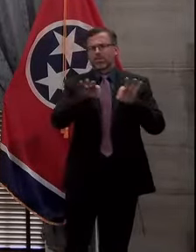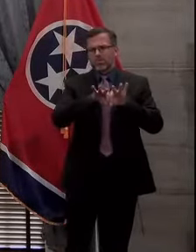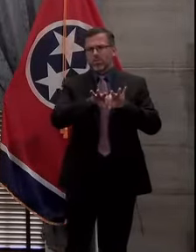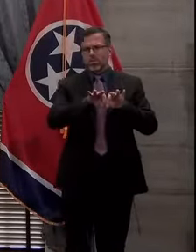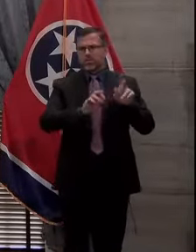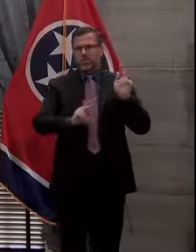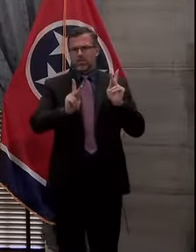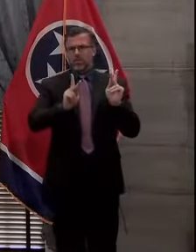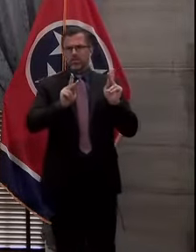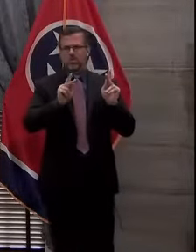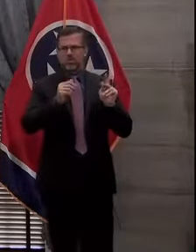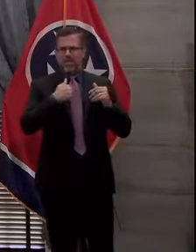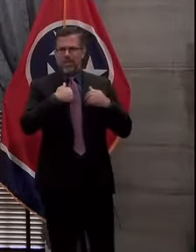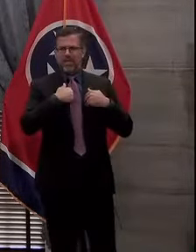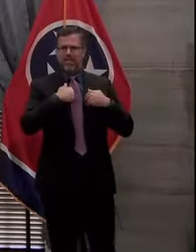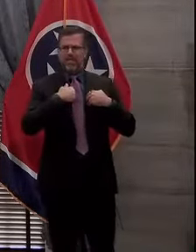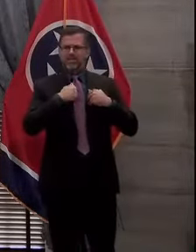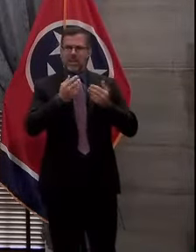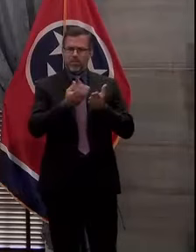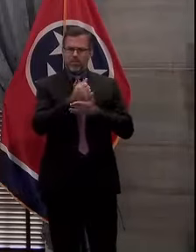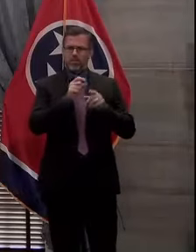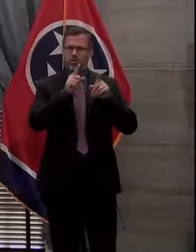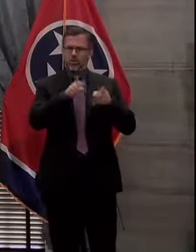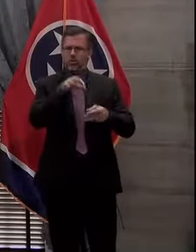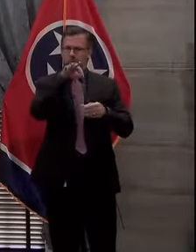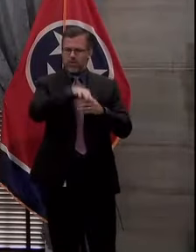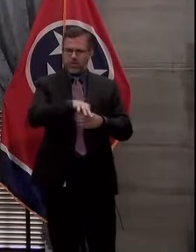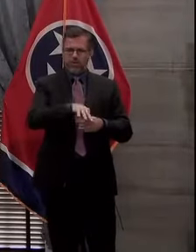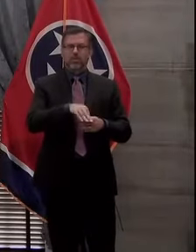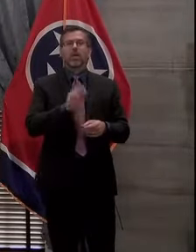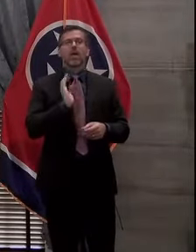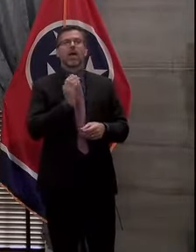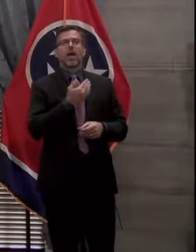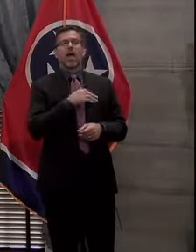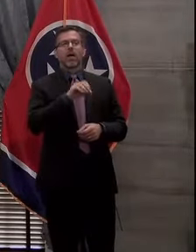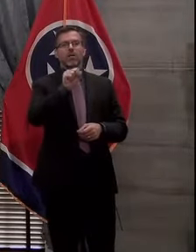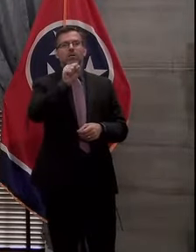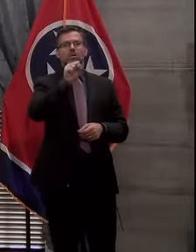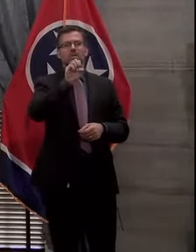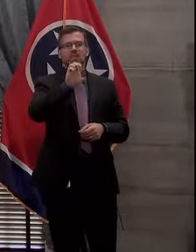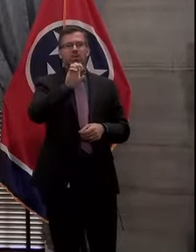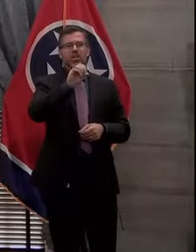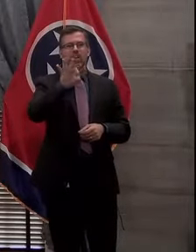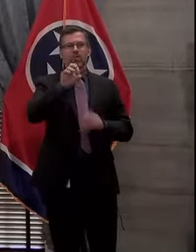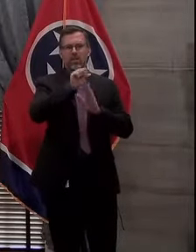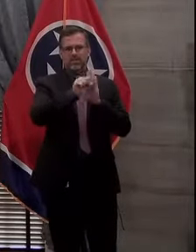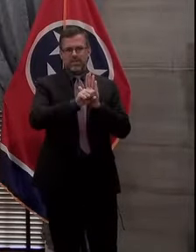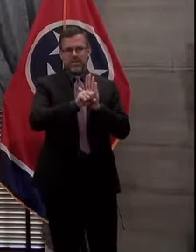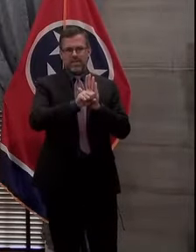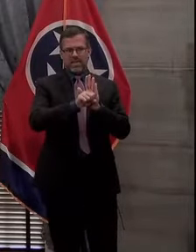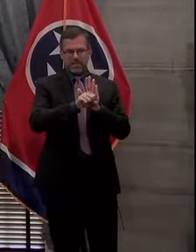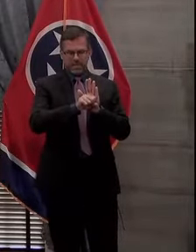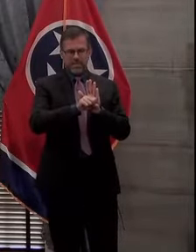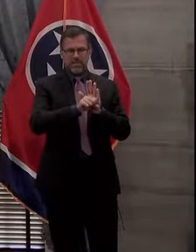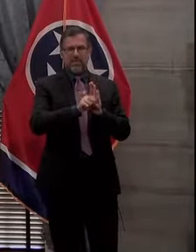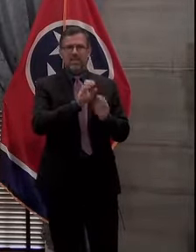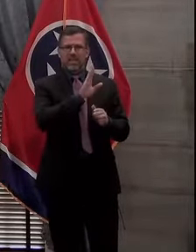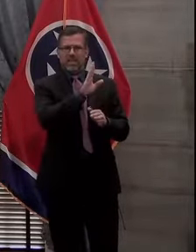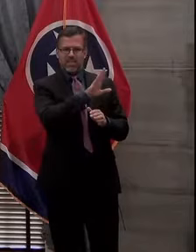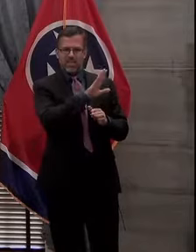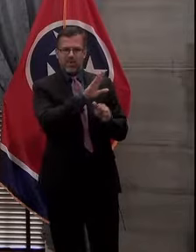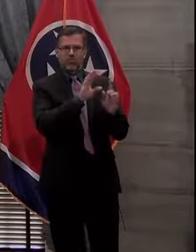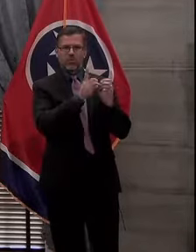vote. What the Secretary of State's done through his office, and I think that's what the courts recognized, is